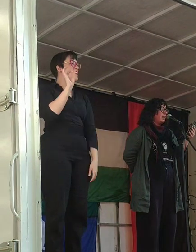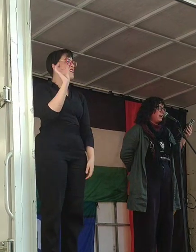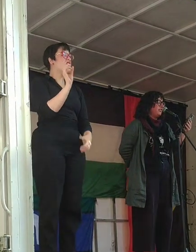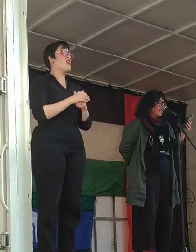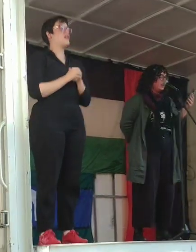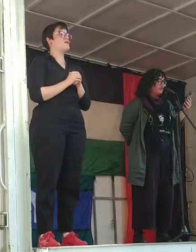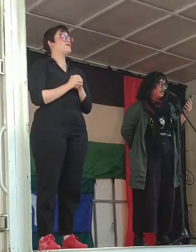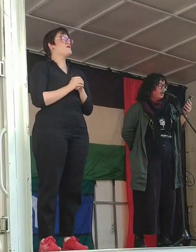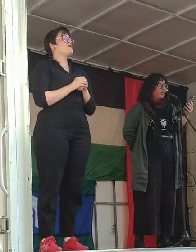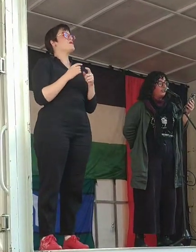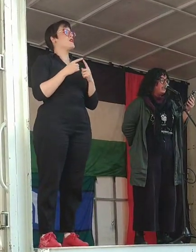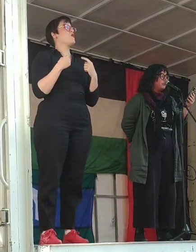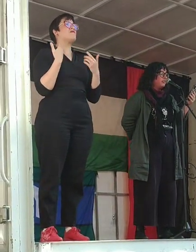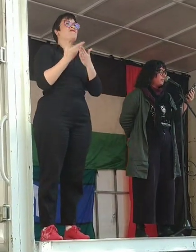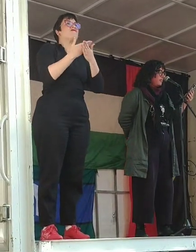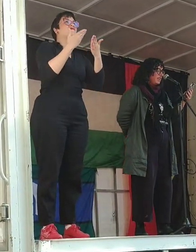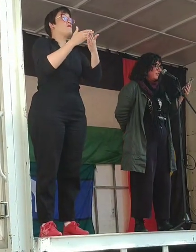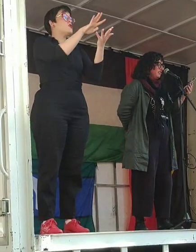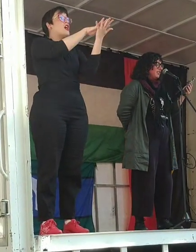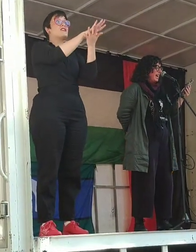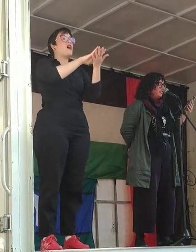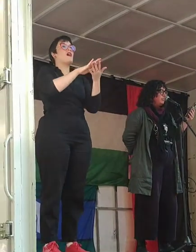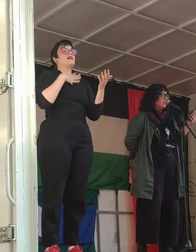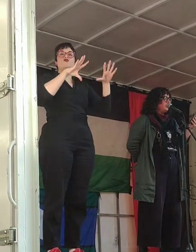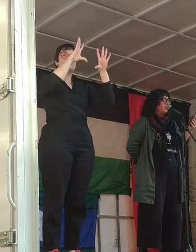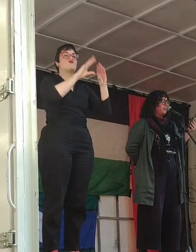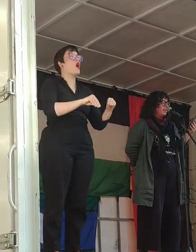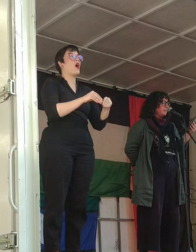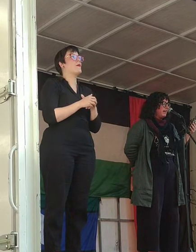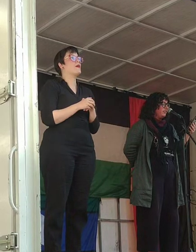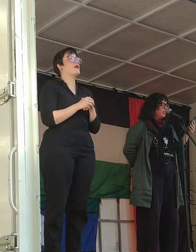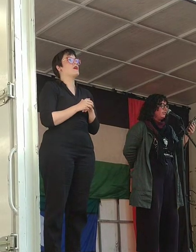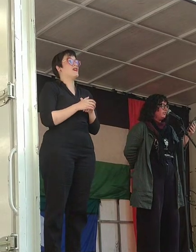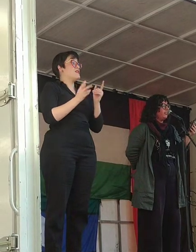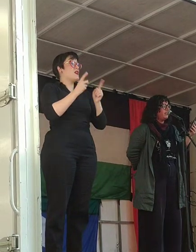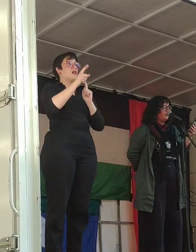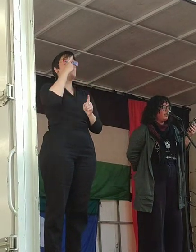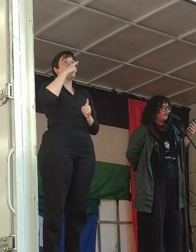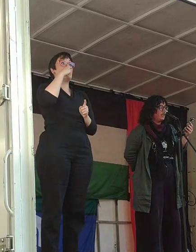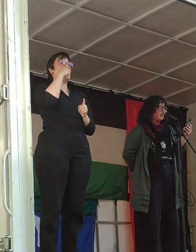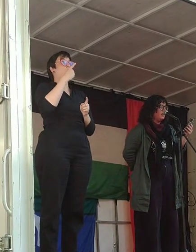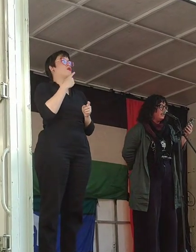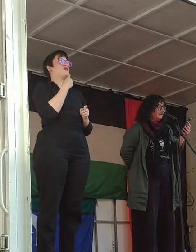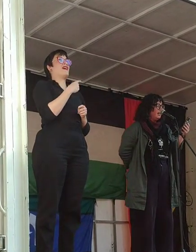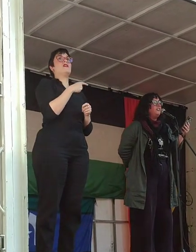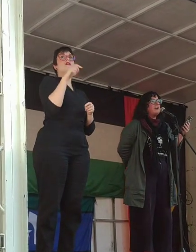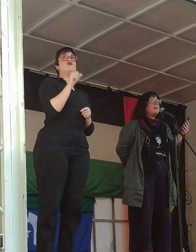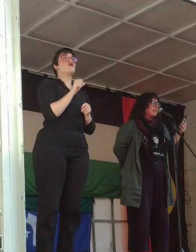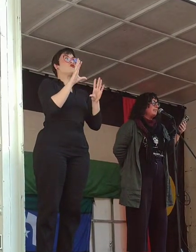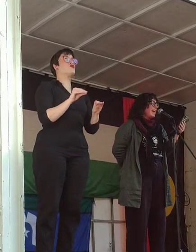insisting that this genocide must end, or to see them as facing hardship because they do not agree that Palestinians should not face